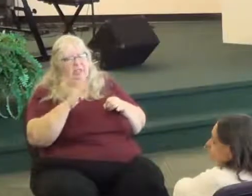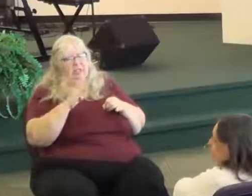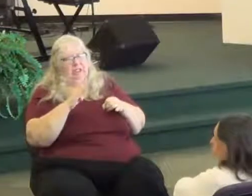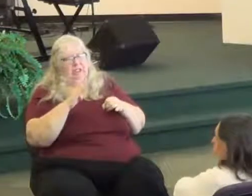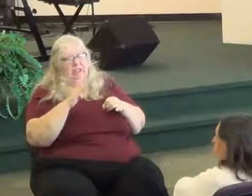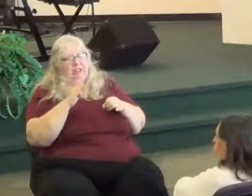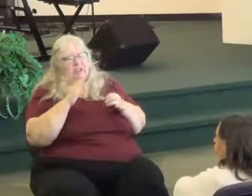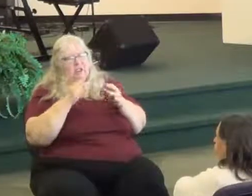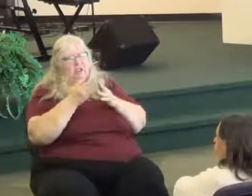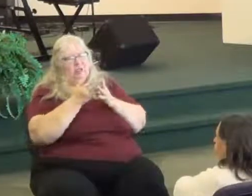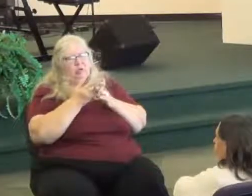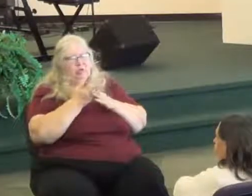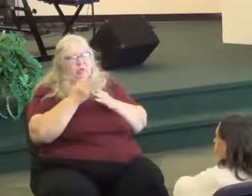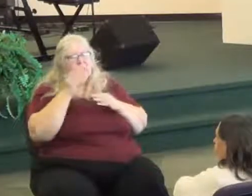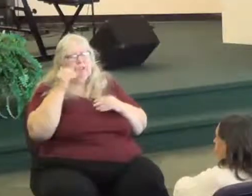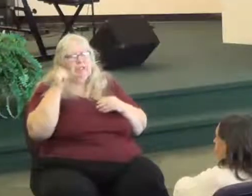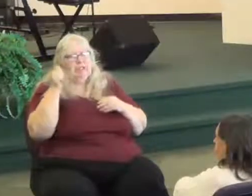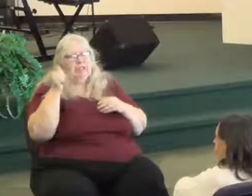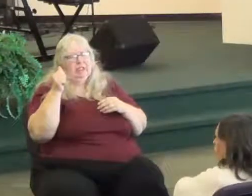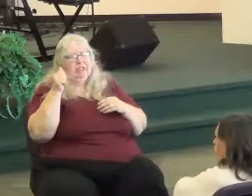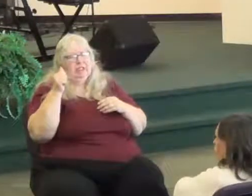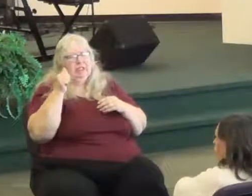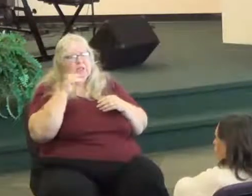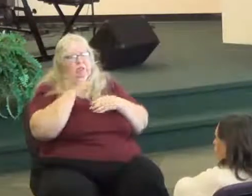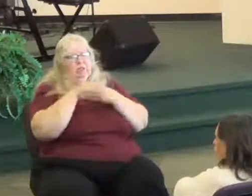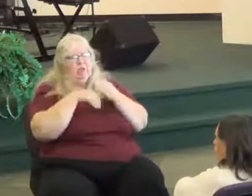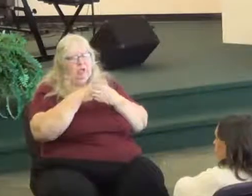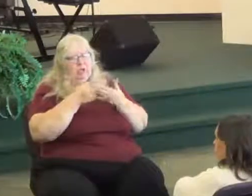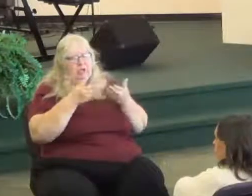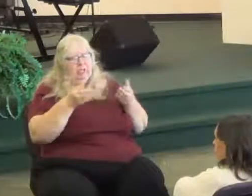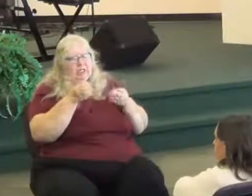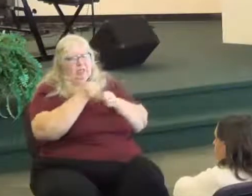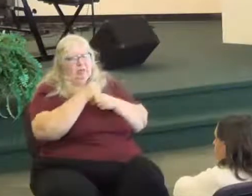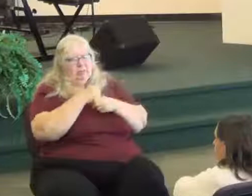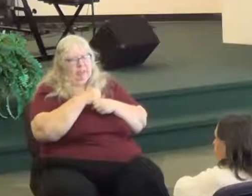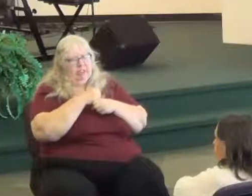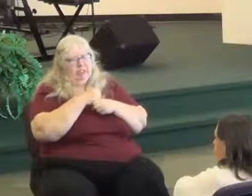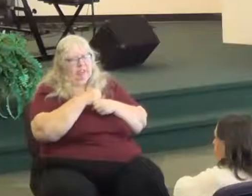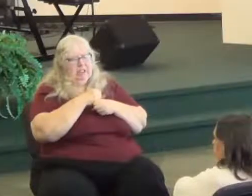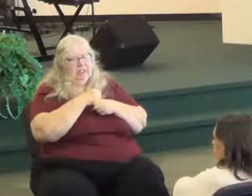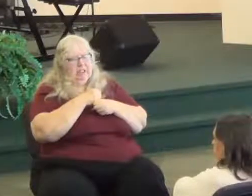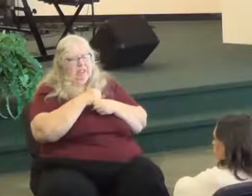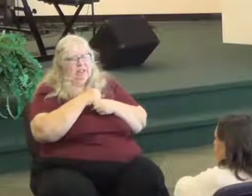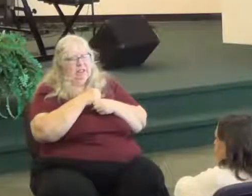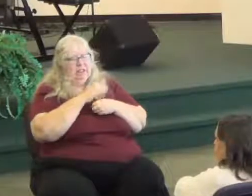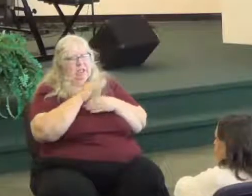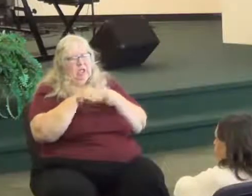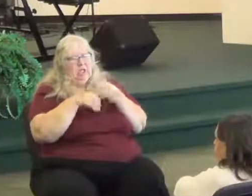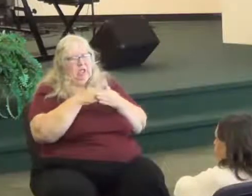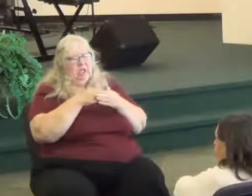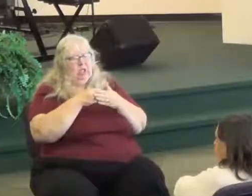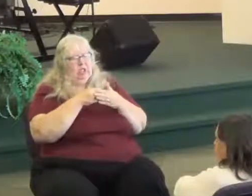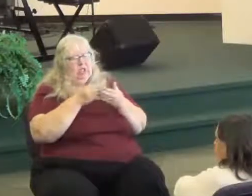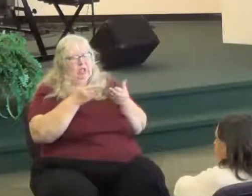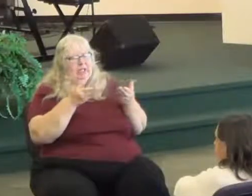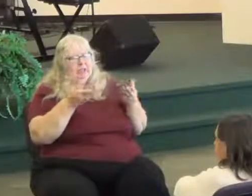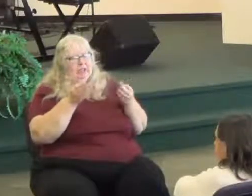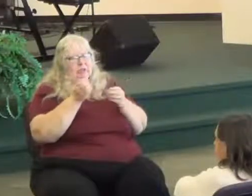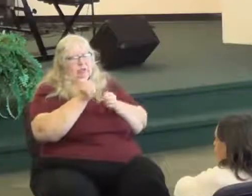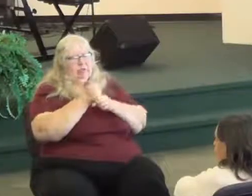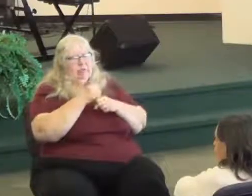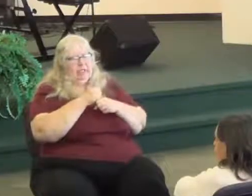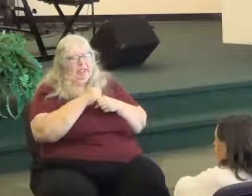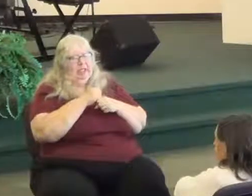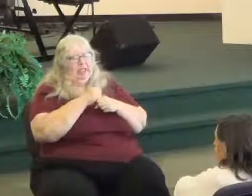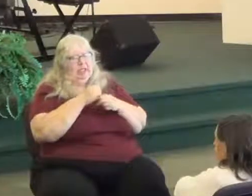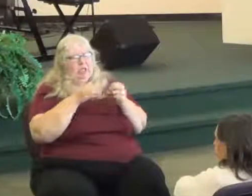on earth, visible and invisible, whether thrones or dominions or rulers or authorities. All things were created through him and for him. And he is